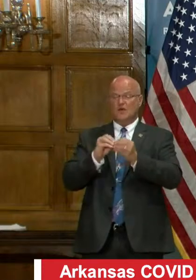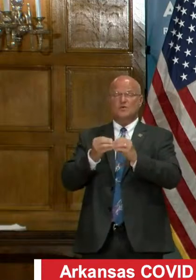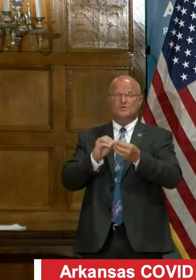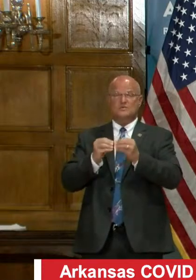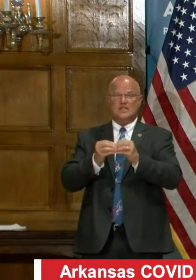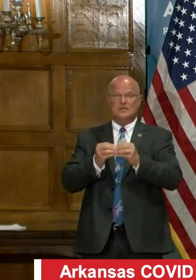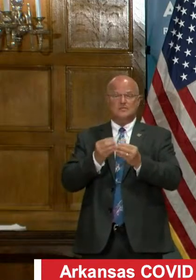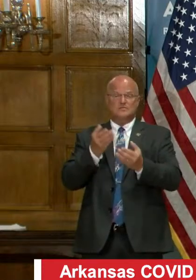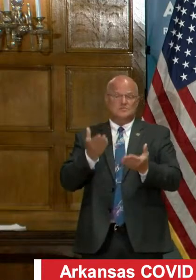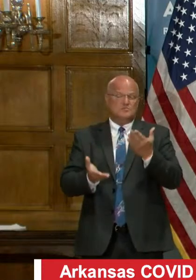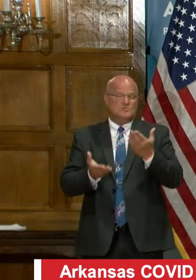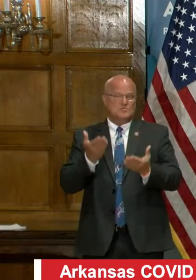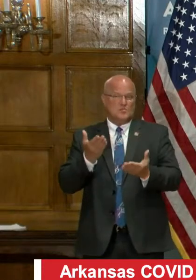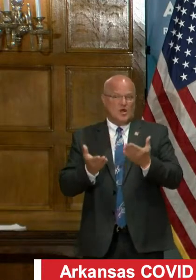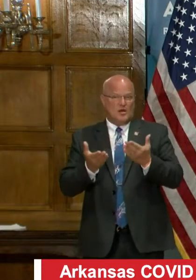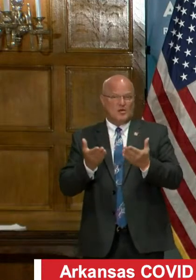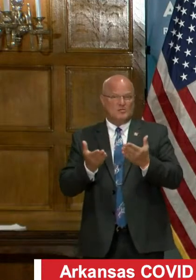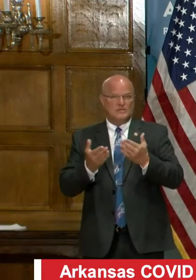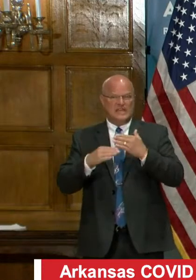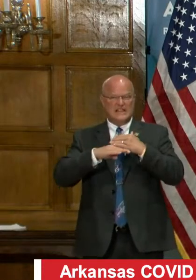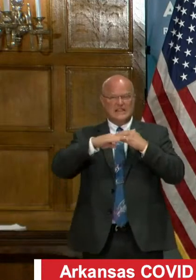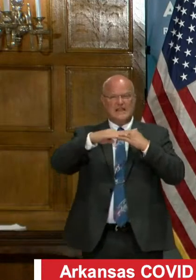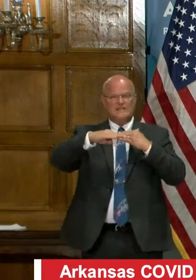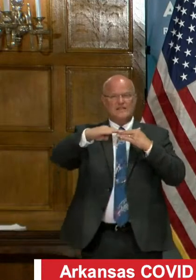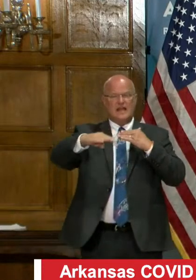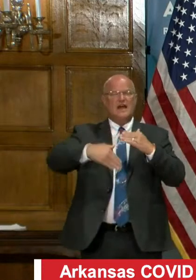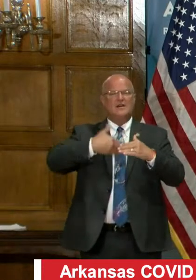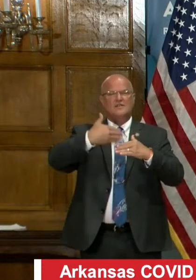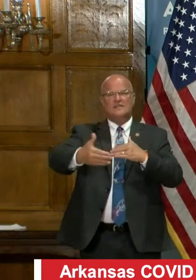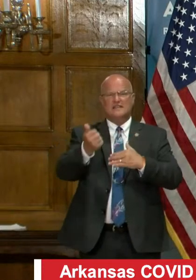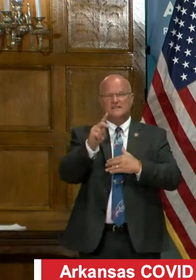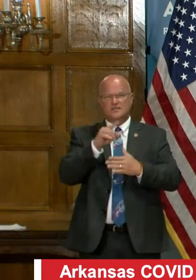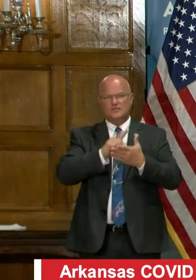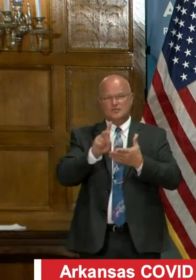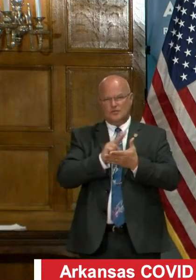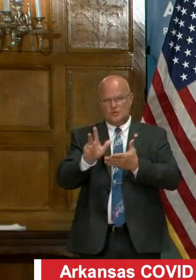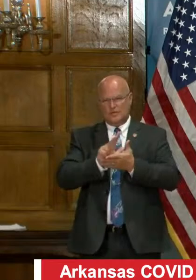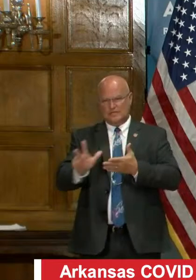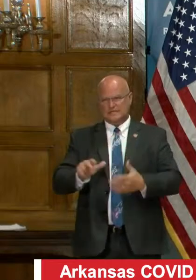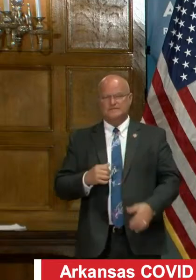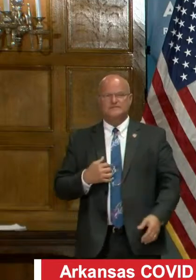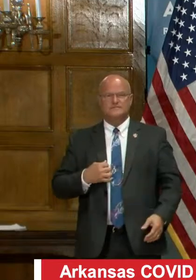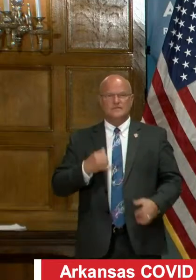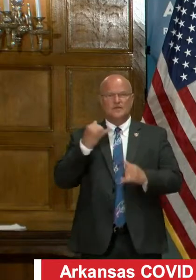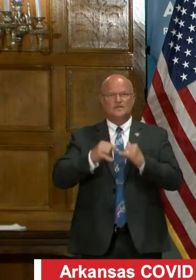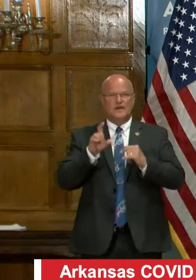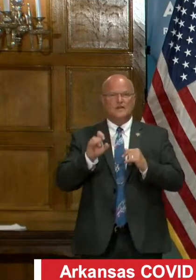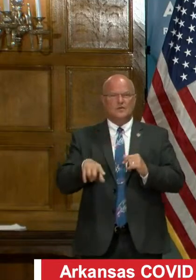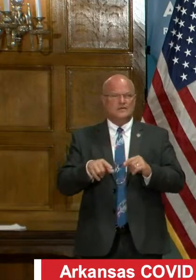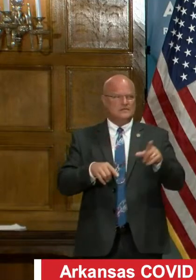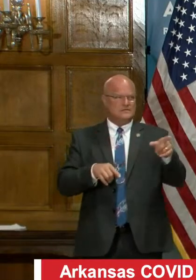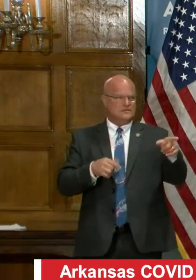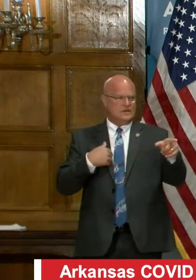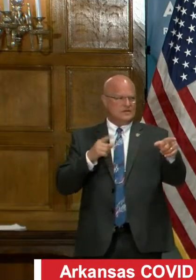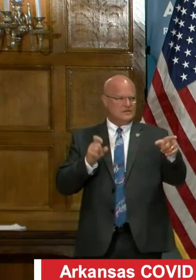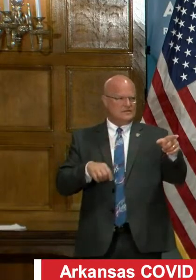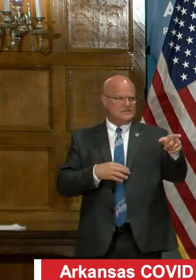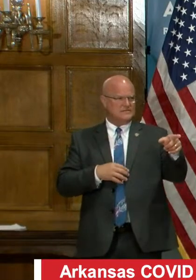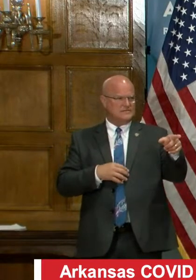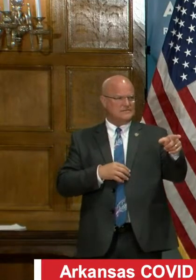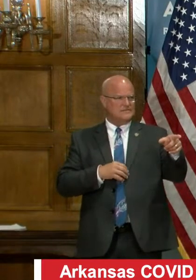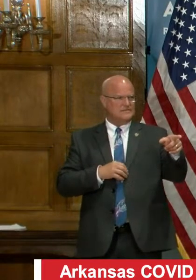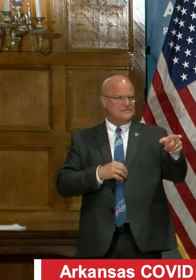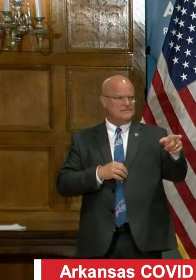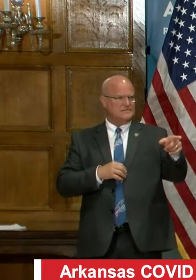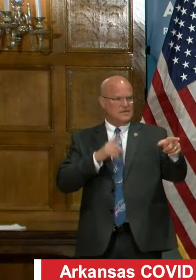numbers probably level out over the next couple weeks. Final question, I think you had that.